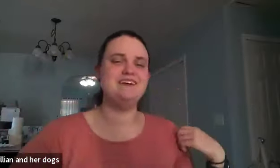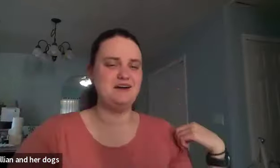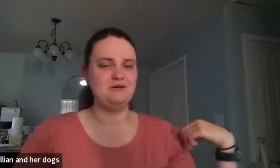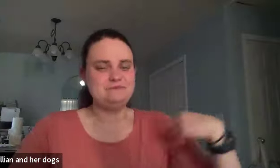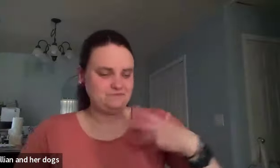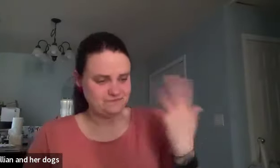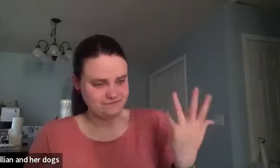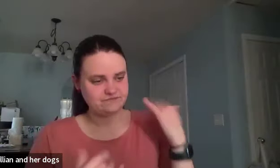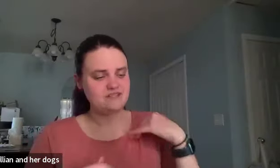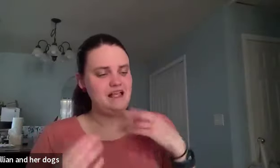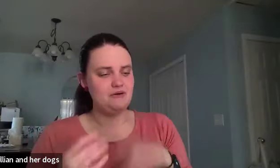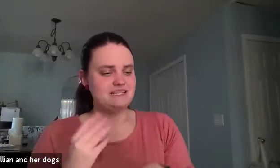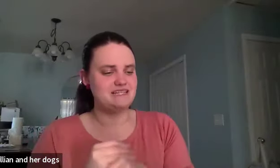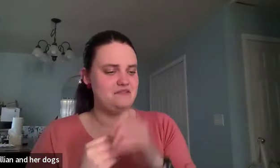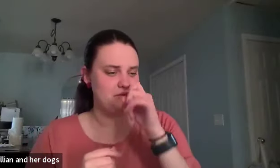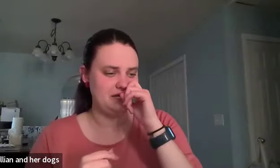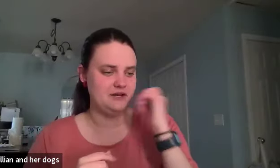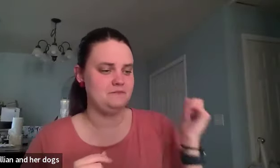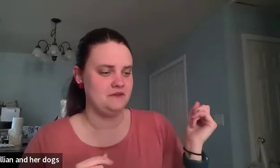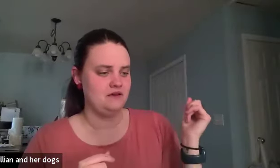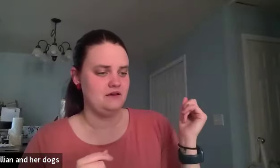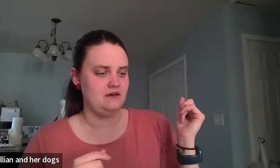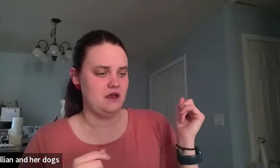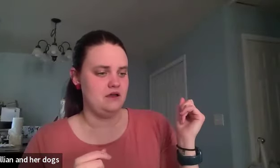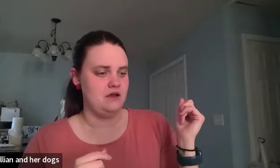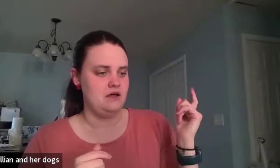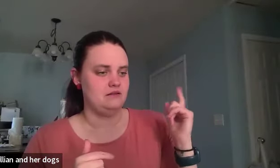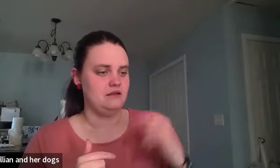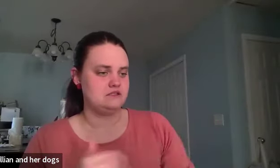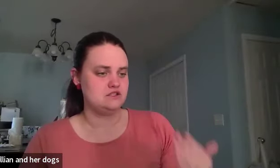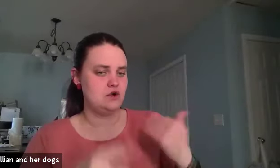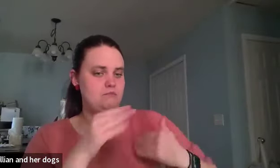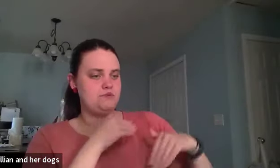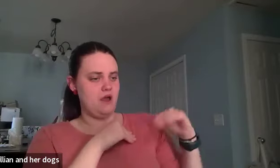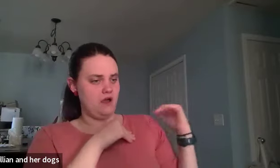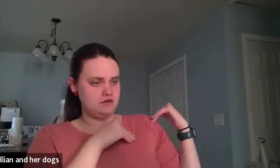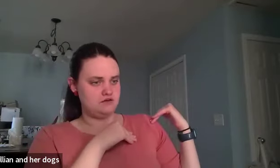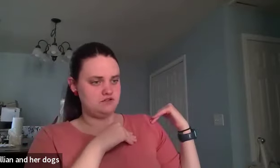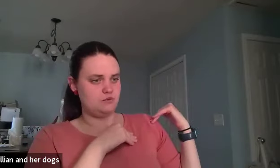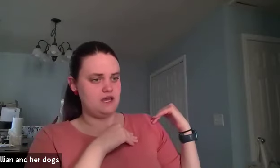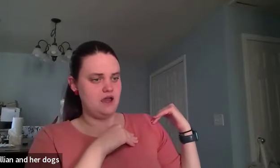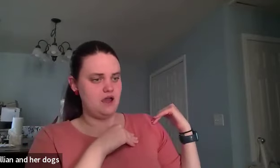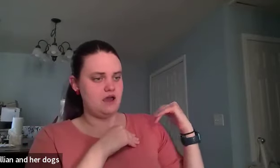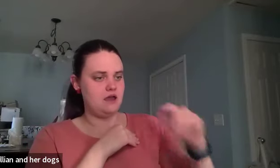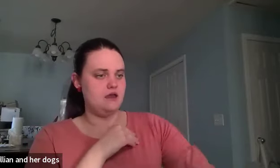So I always like to add that one here. Okay, let's go back. So we